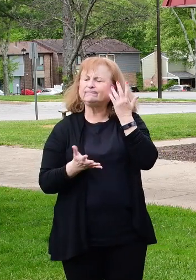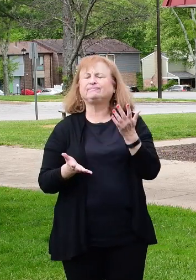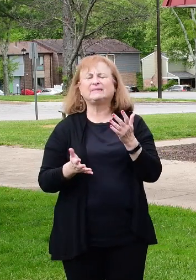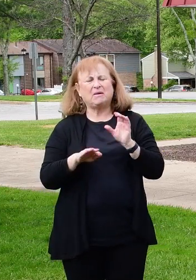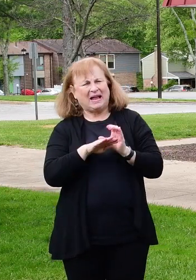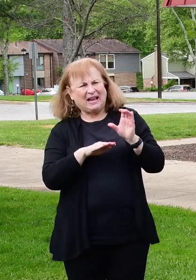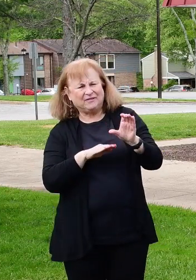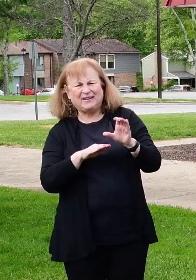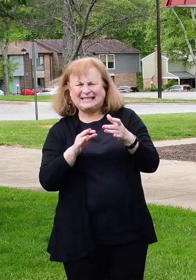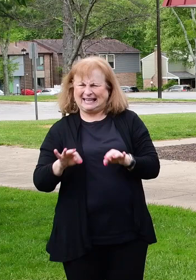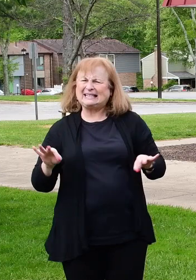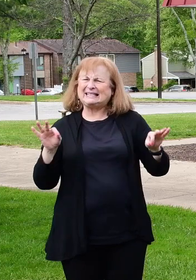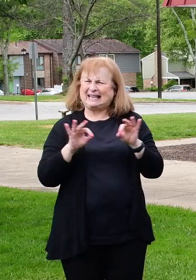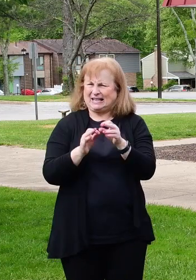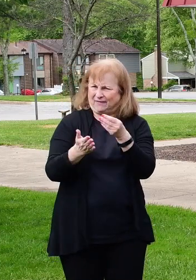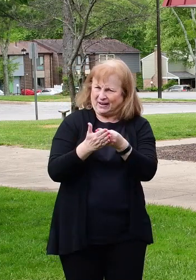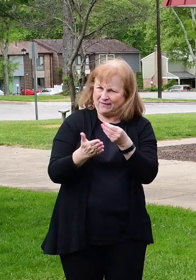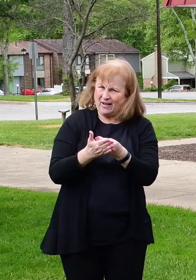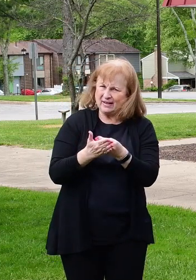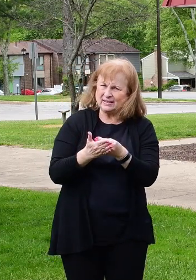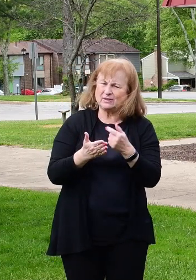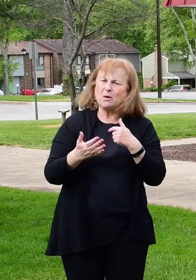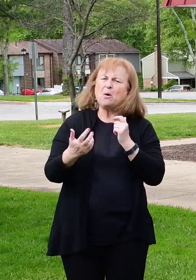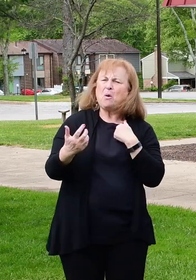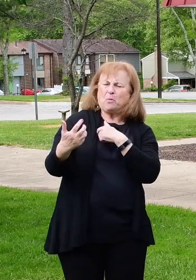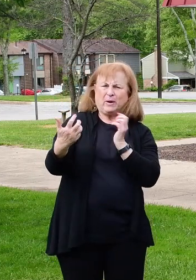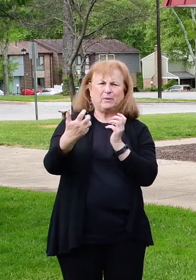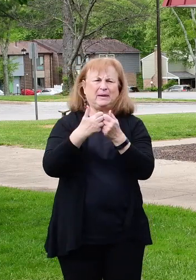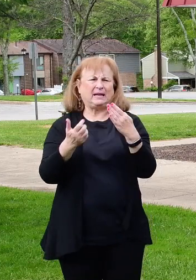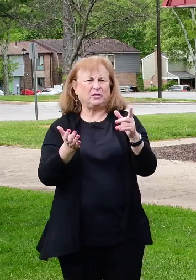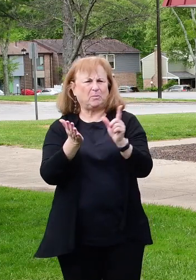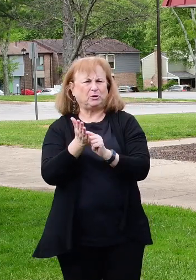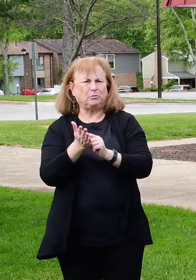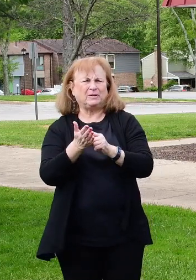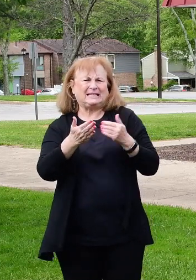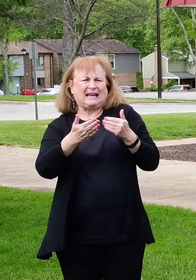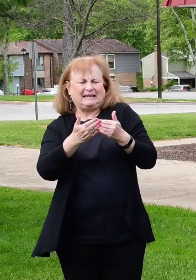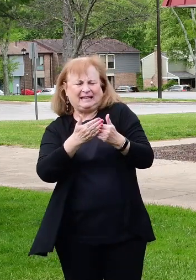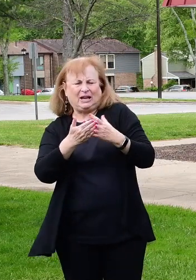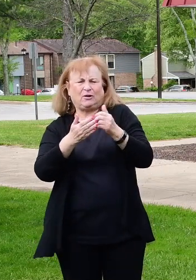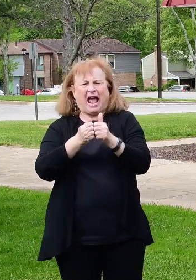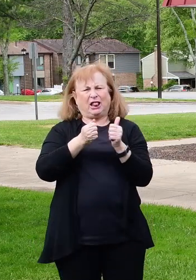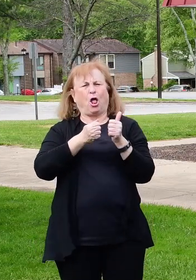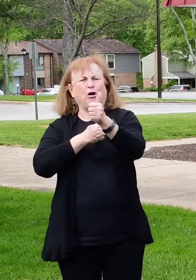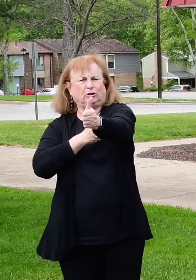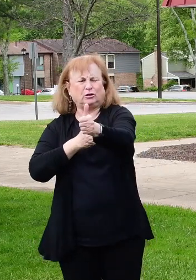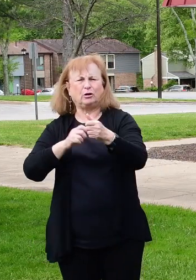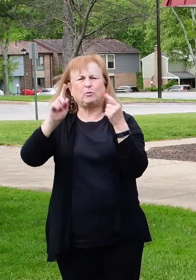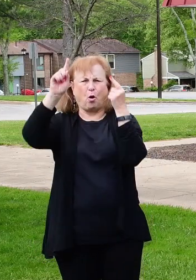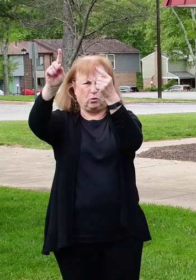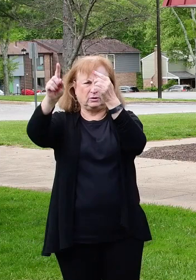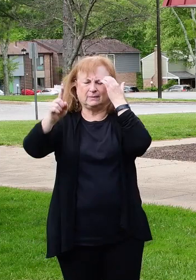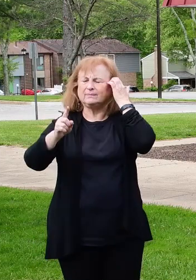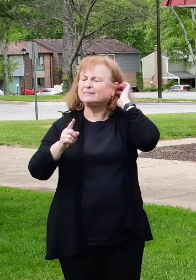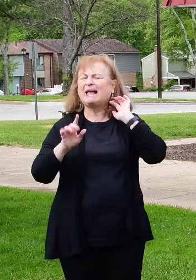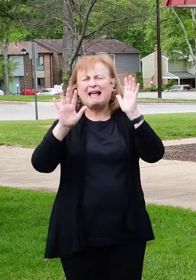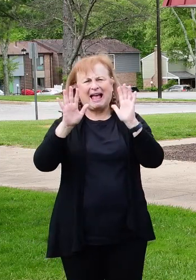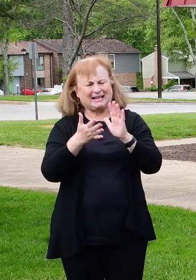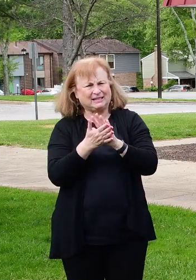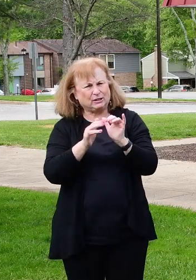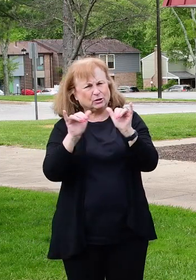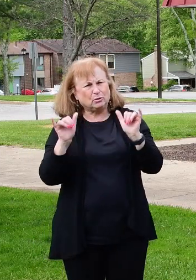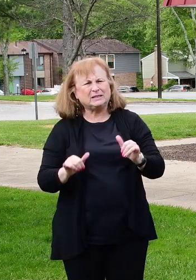by investing these significant funds, we are meeting the blueprint's near and long-term goals. Our excellent school